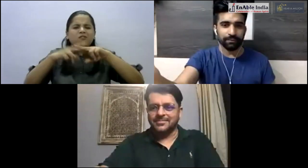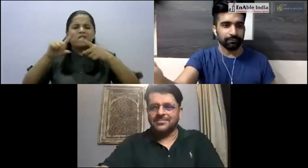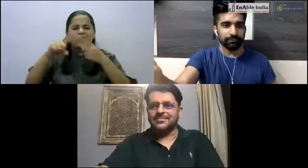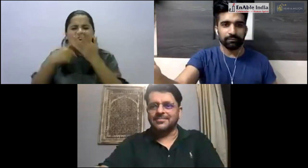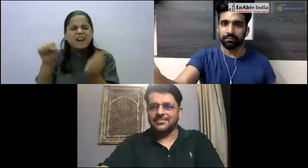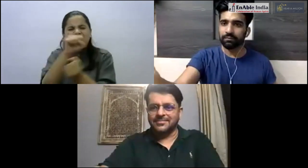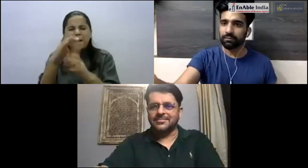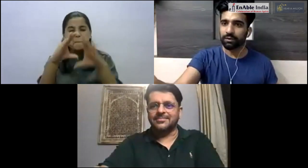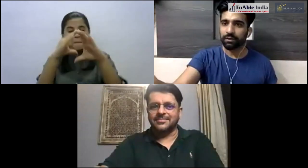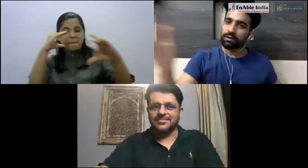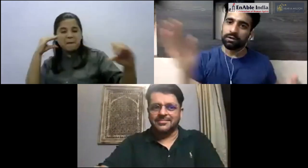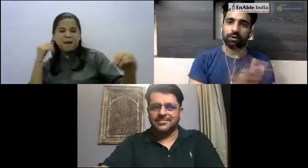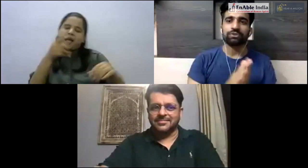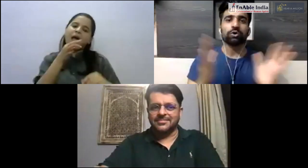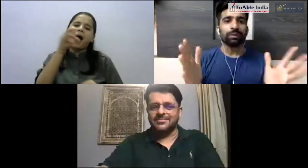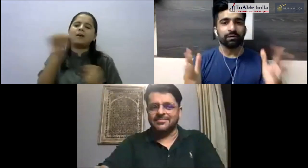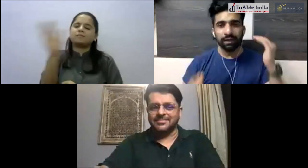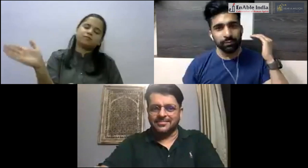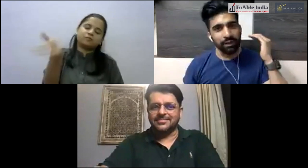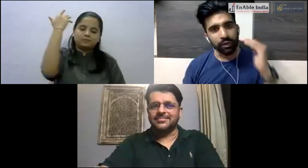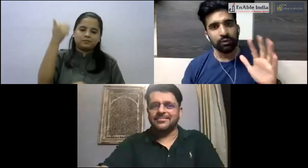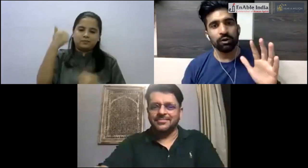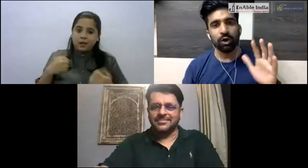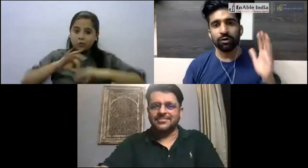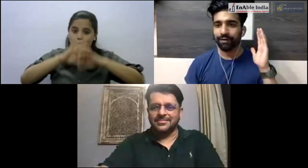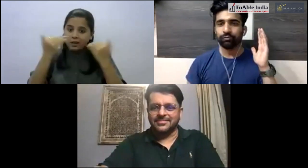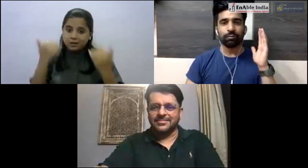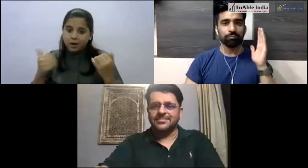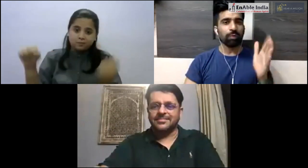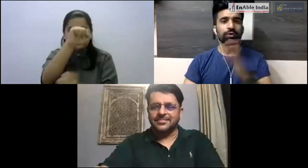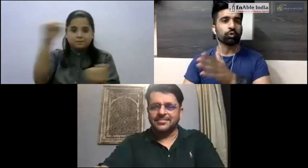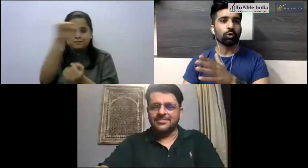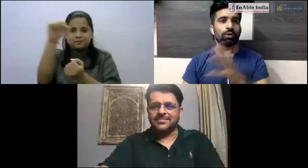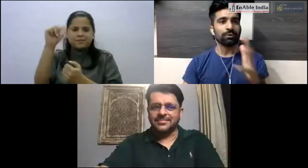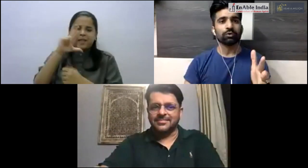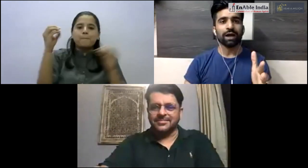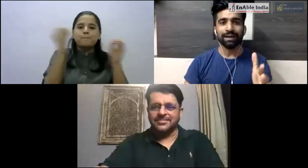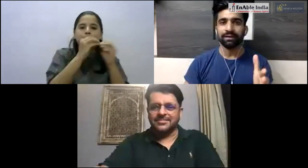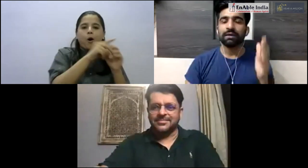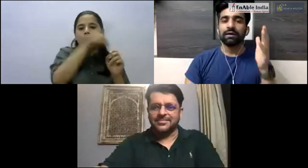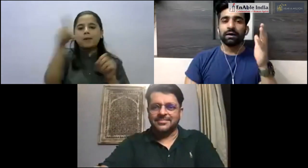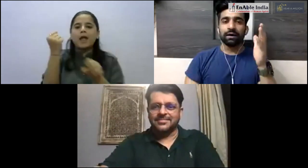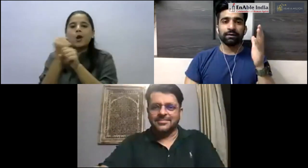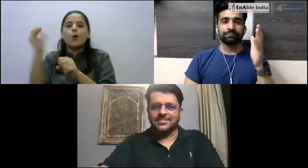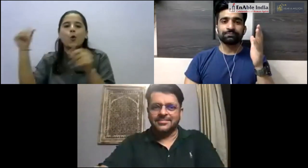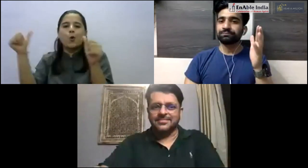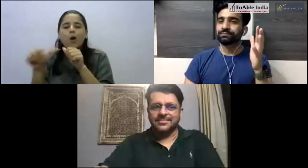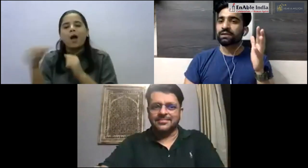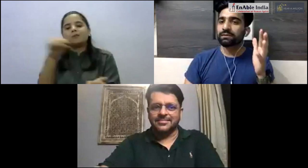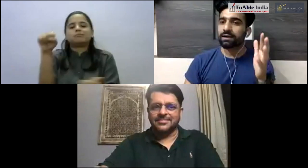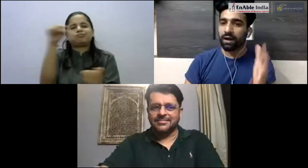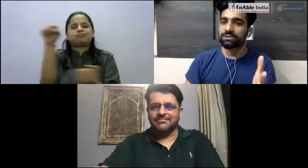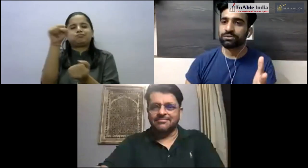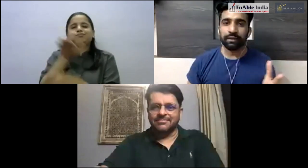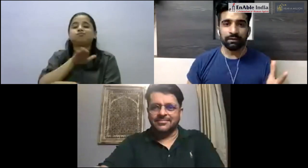same. All right. So we are ready. We are going on a long drive from Bombay to Goa. We are on the highway. Um,